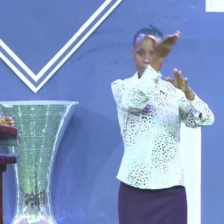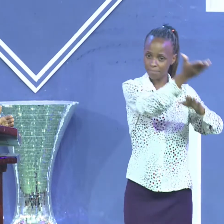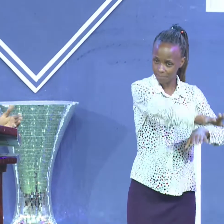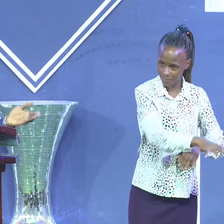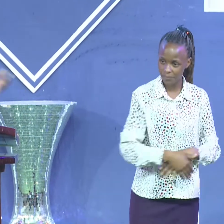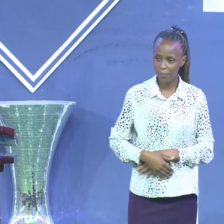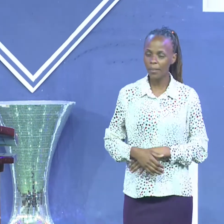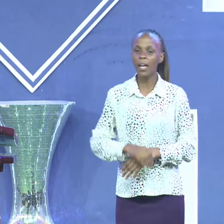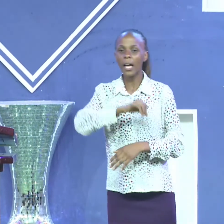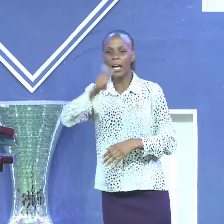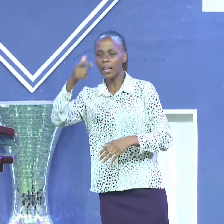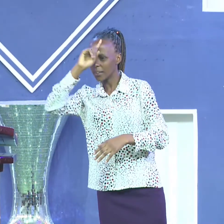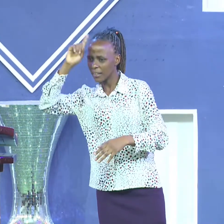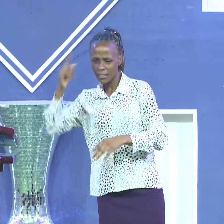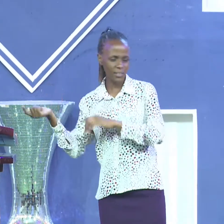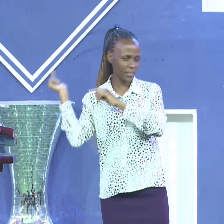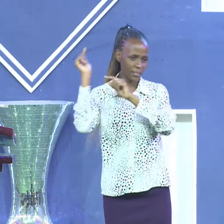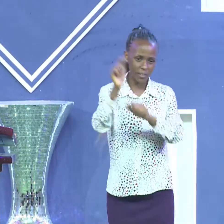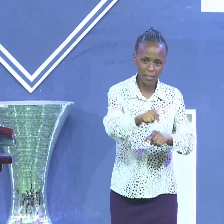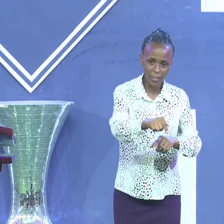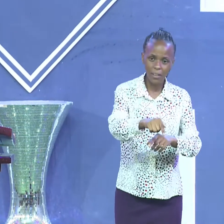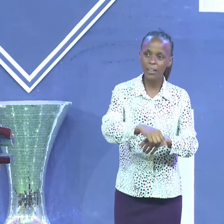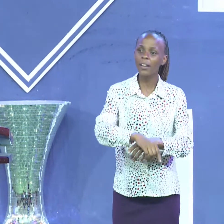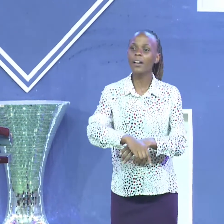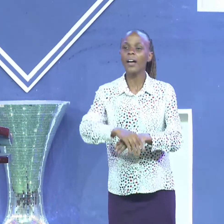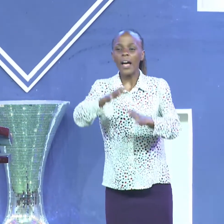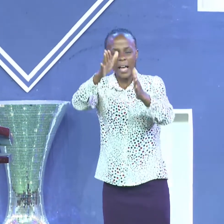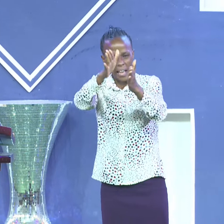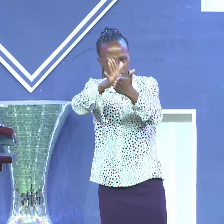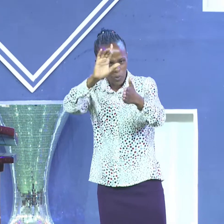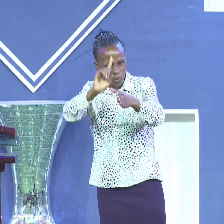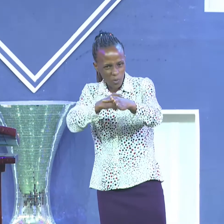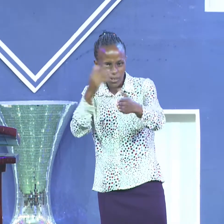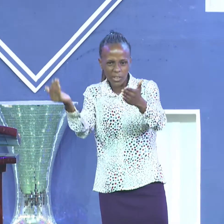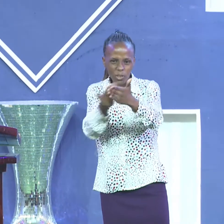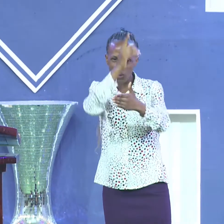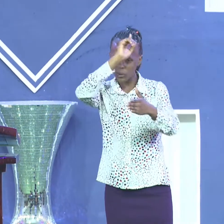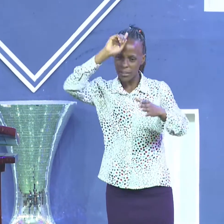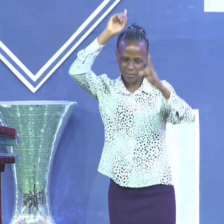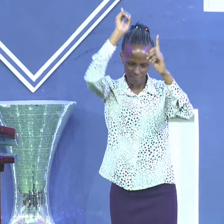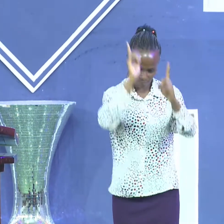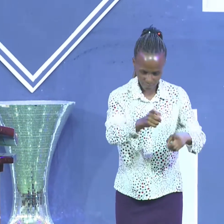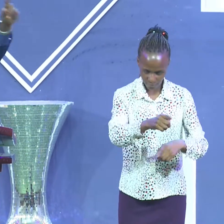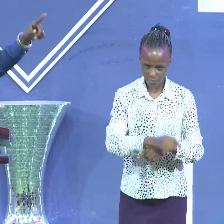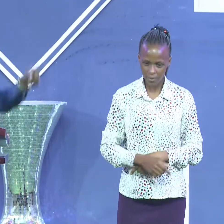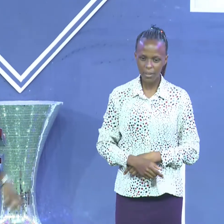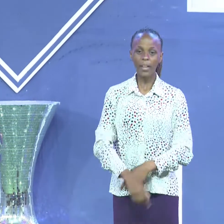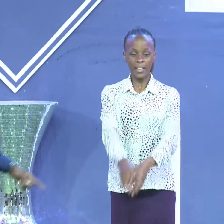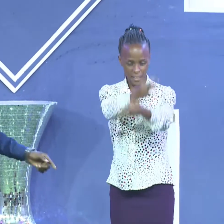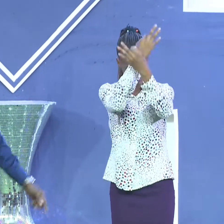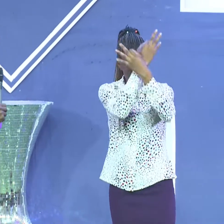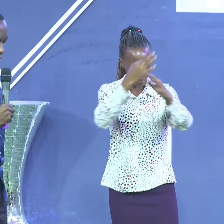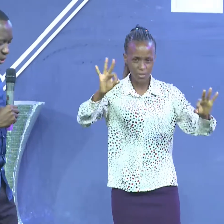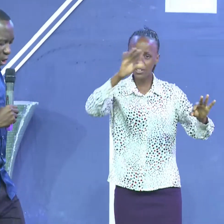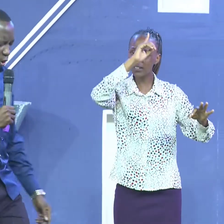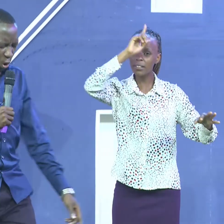Nebuchadnezzar goes away. And another king comes out. And when this other king came, then